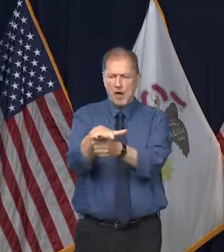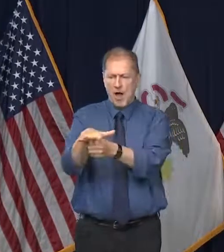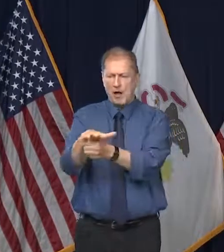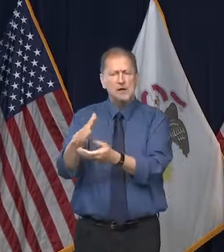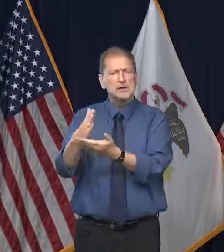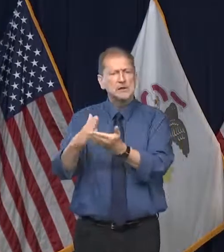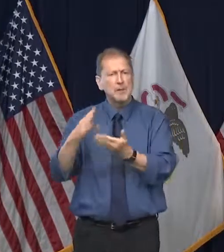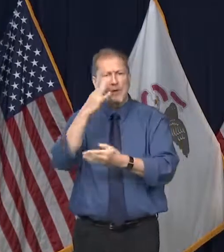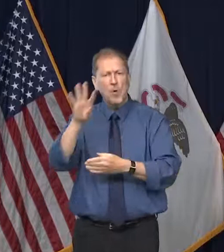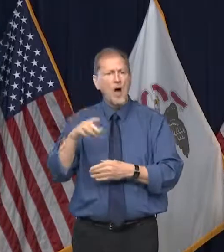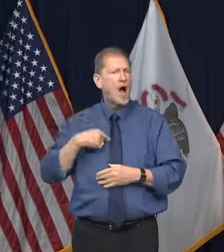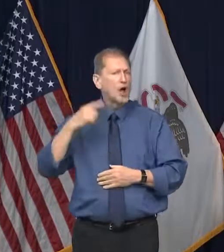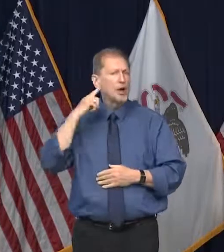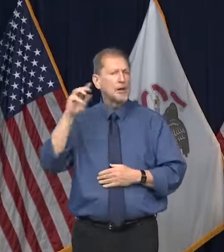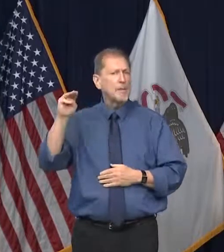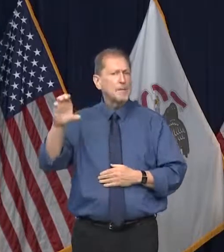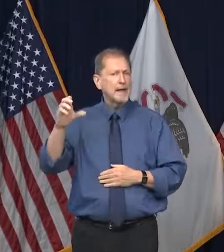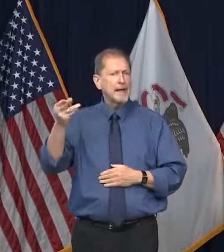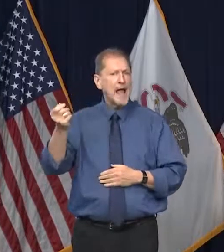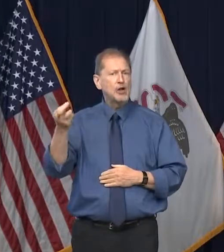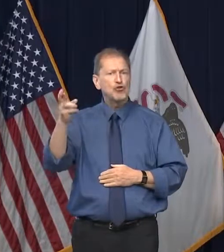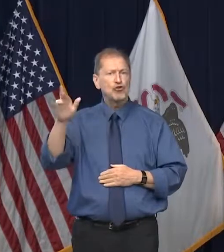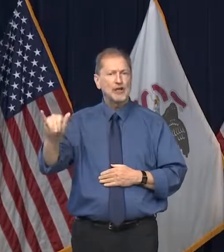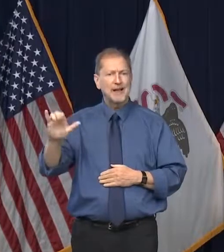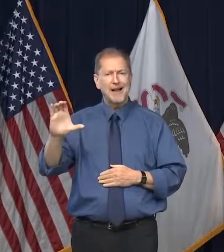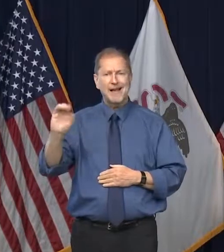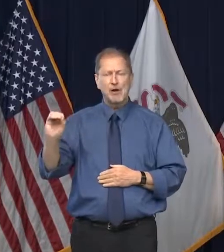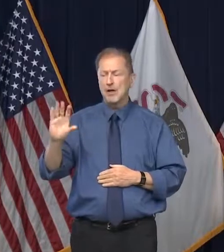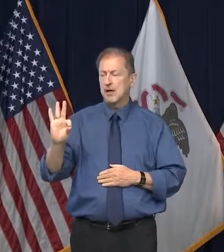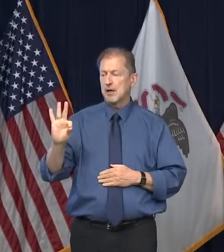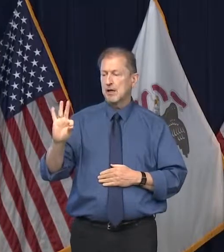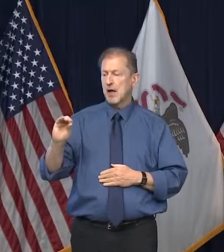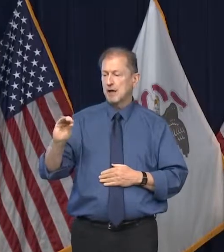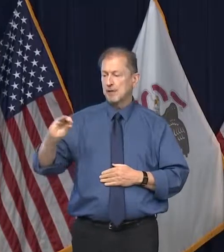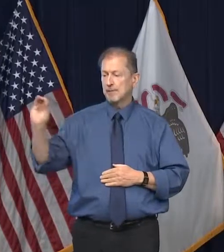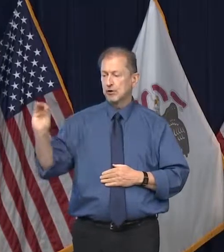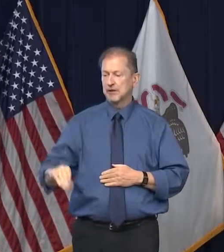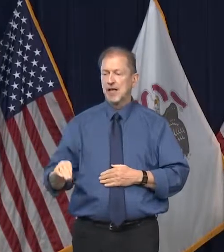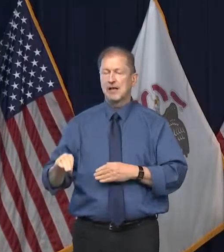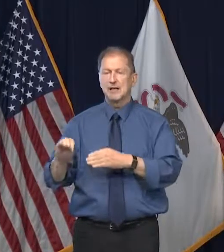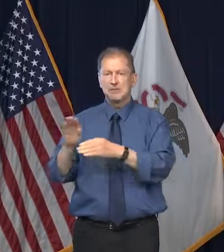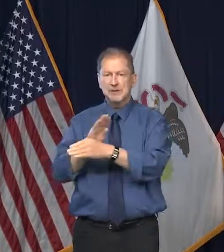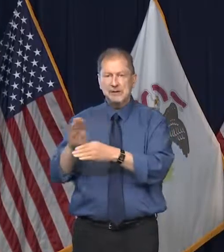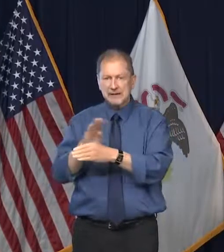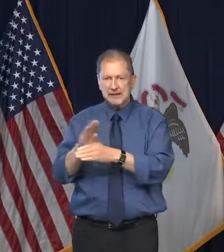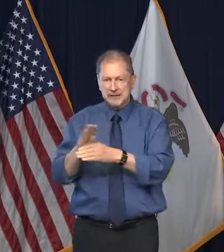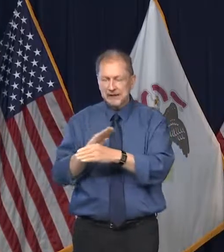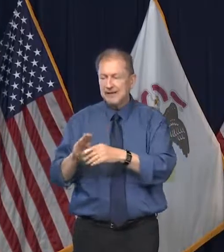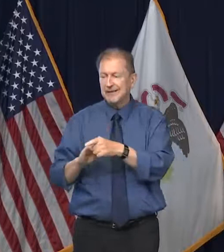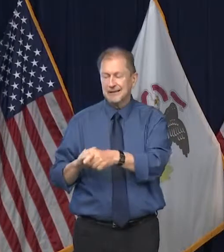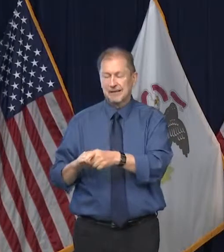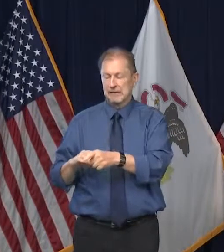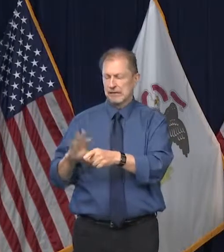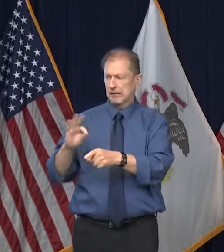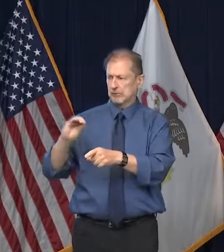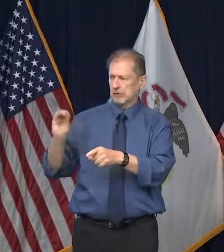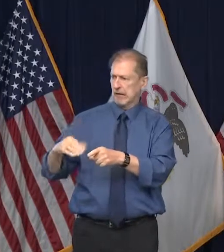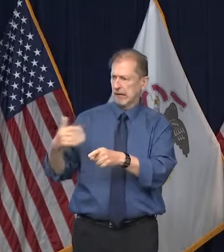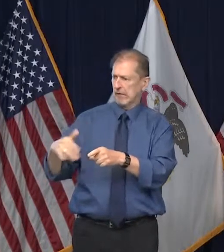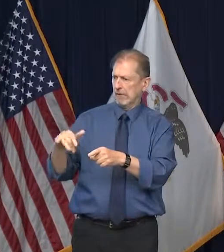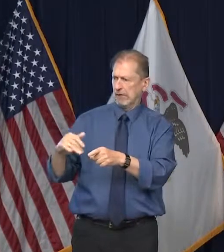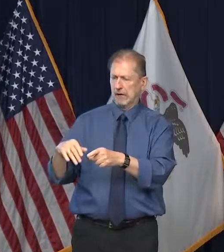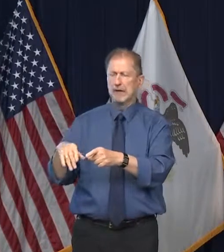report out of McHenry County, 90% of businesses, even if that number seems high, it's significant. Even if that number were